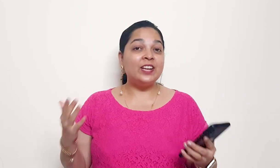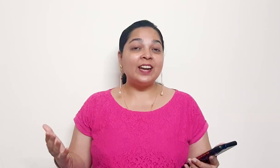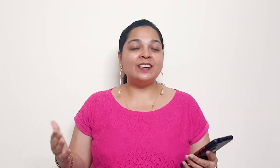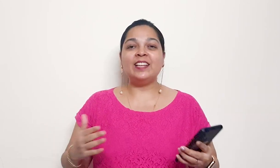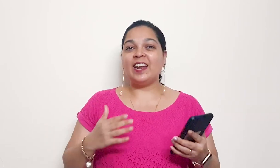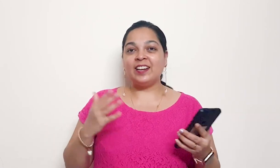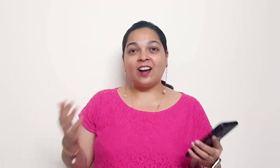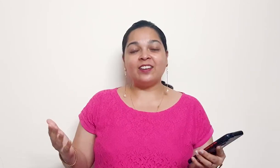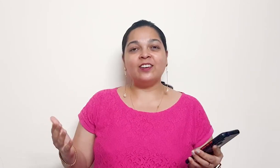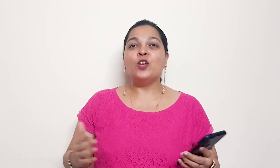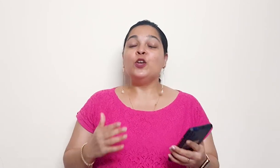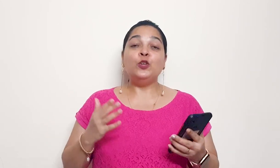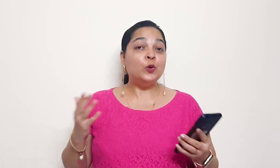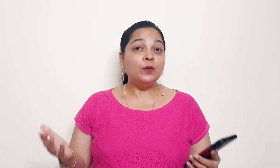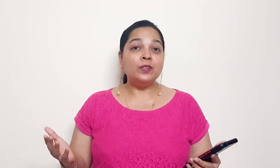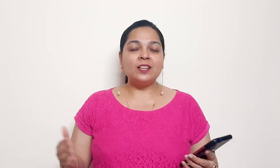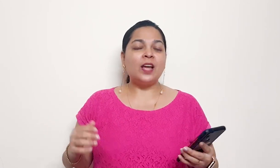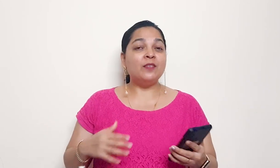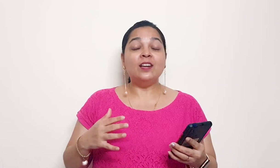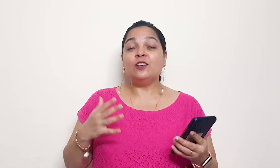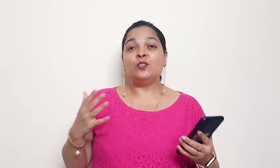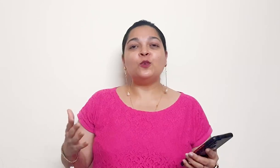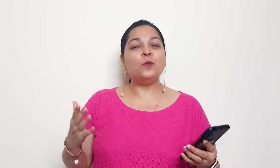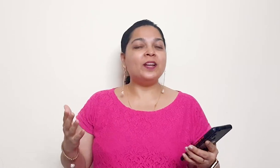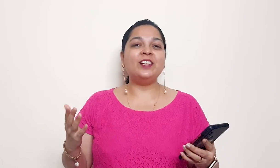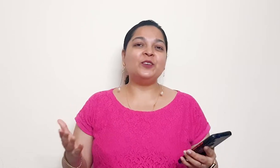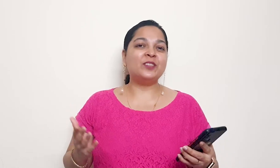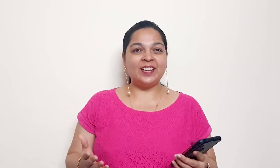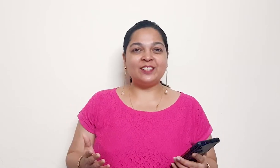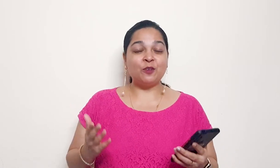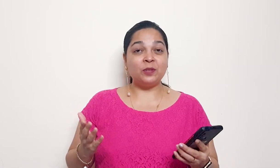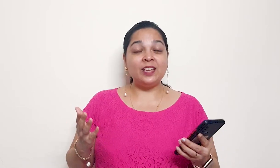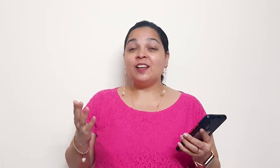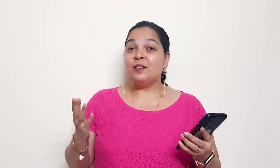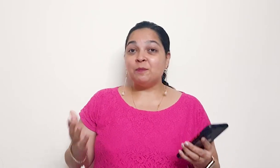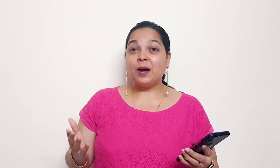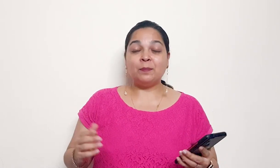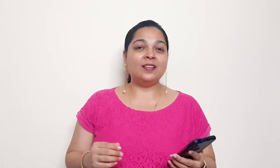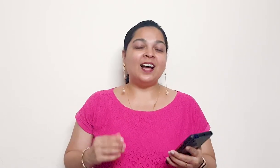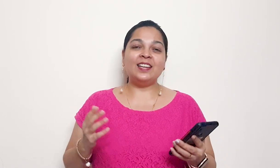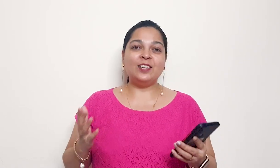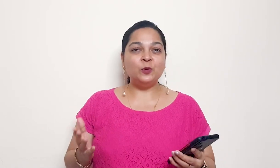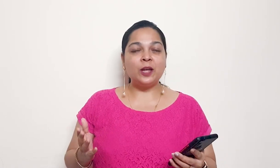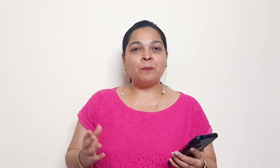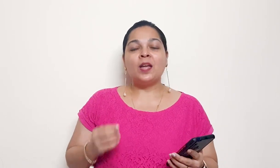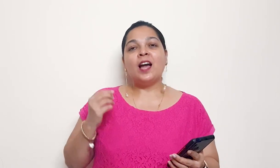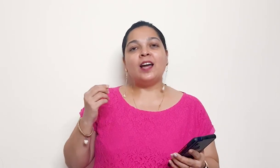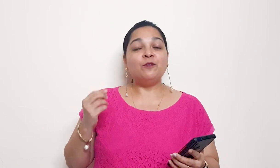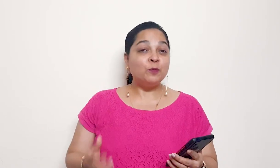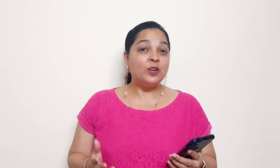God created the entire universe. And we learned so many new things from the Bible.